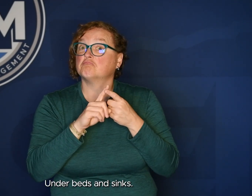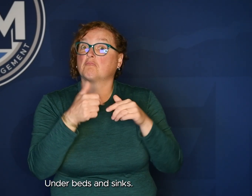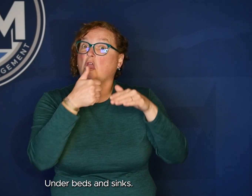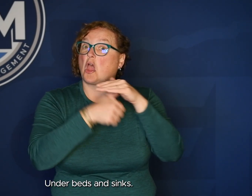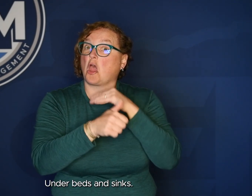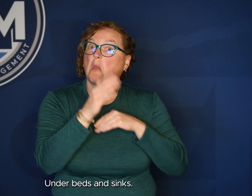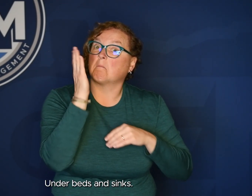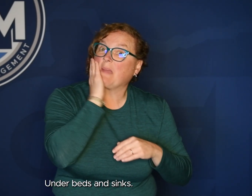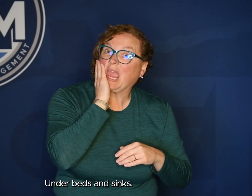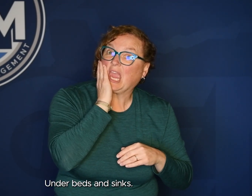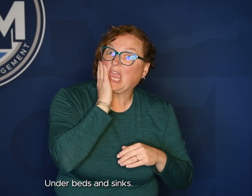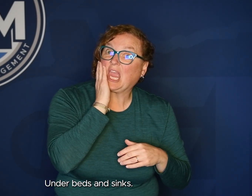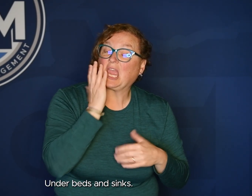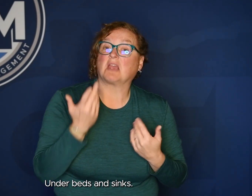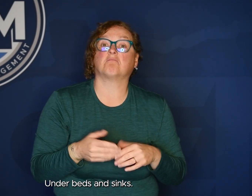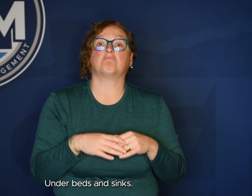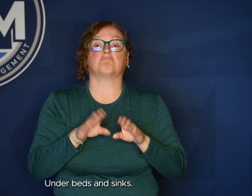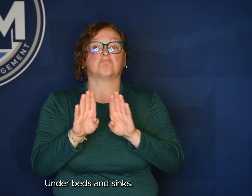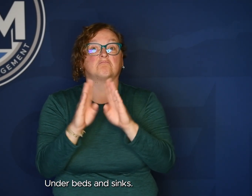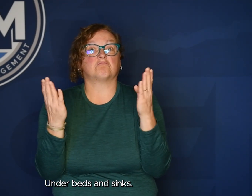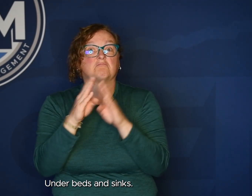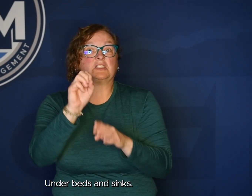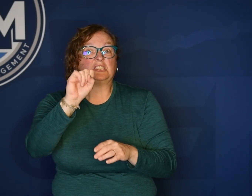Under beds and sinks.